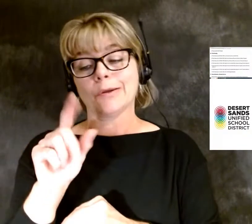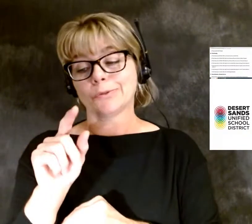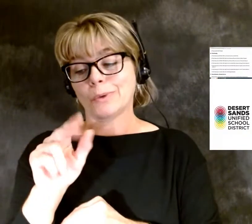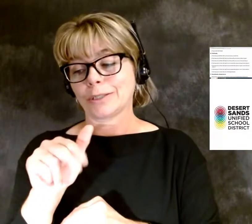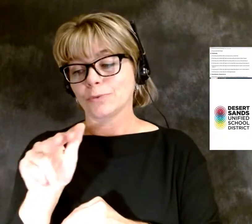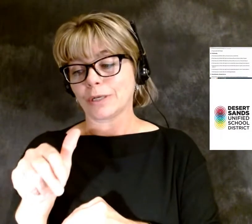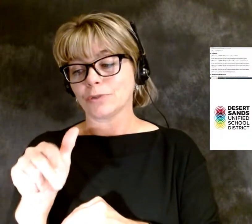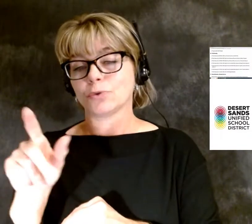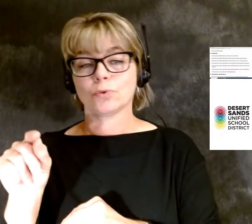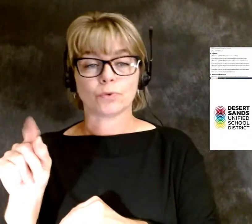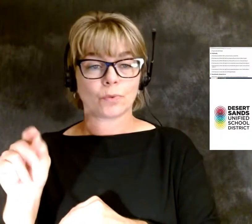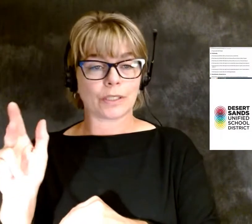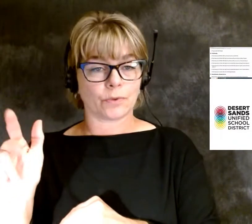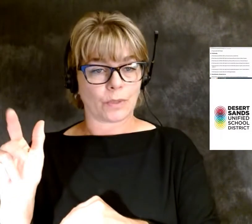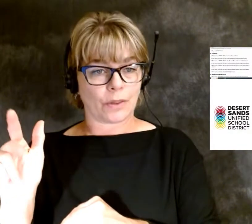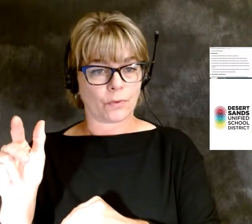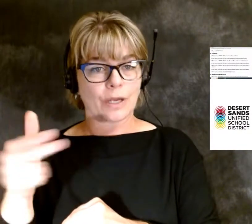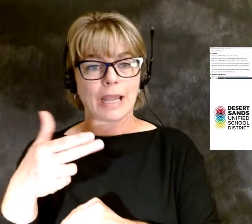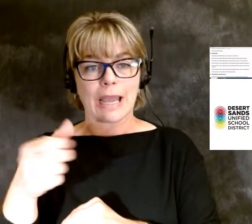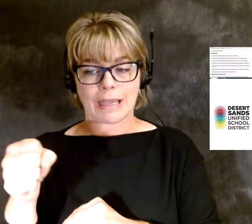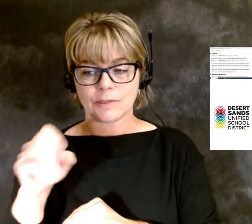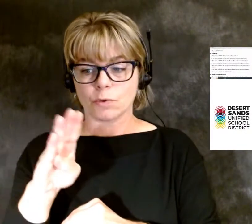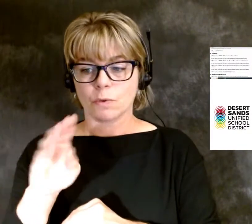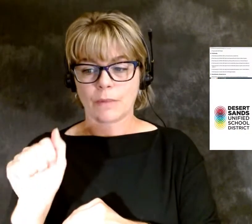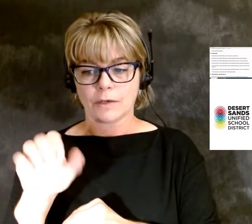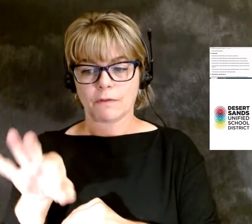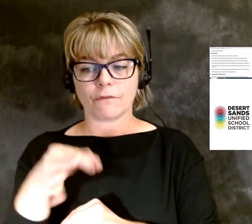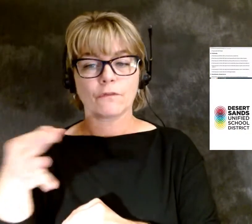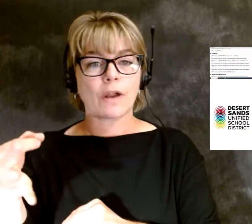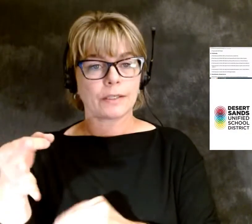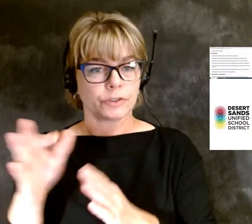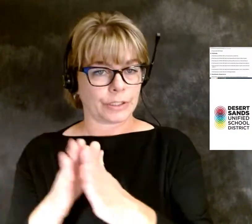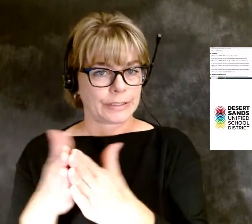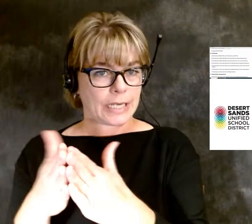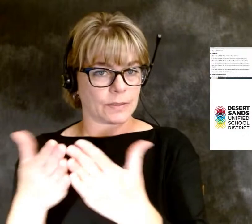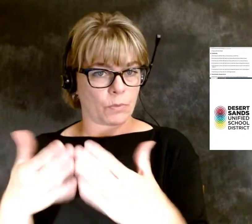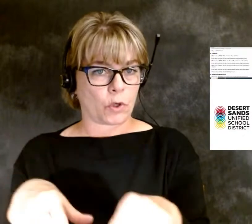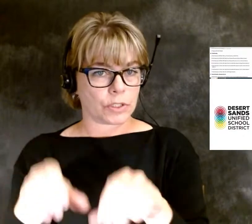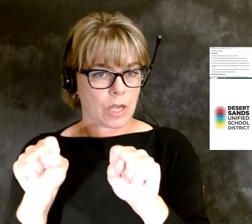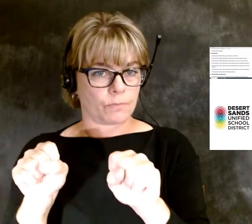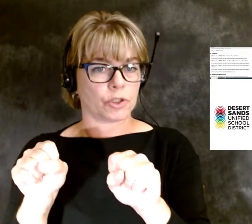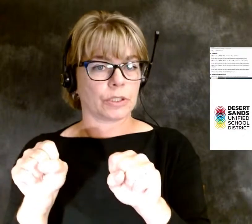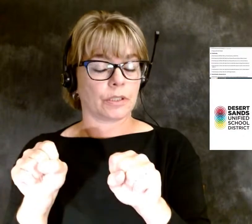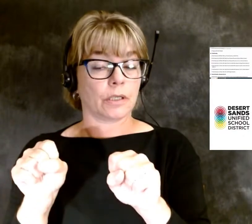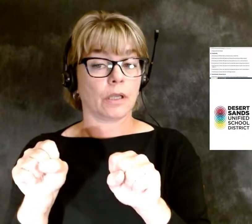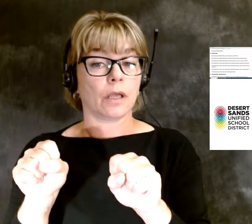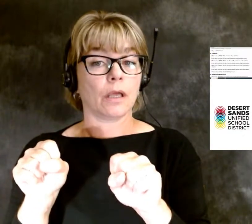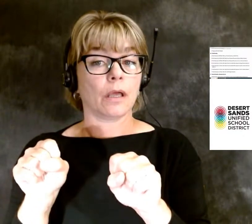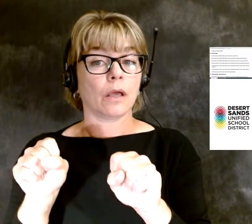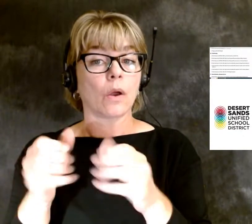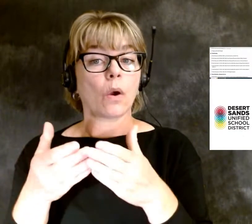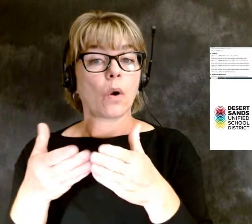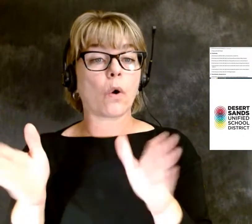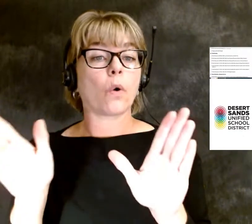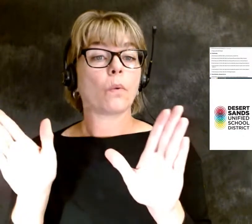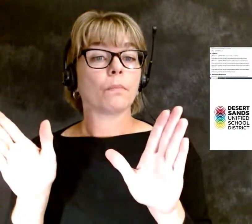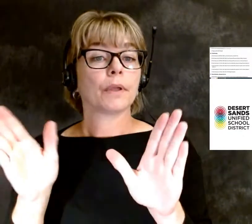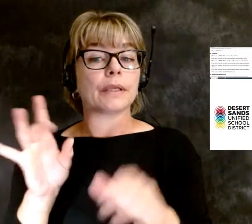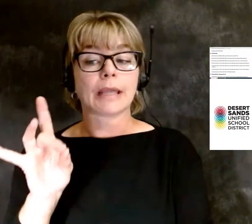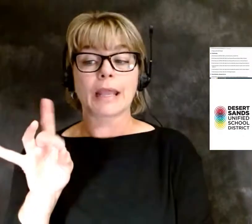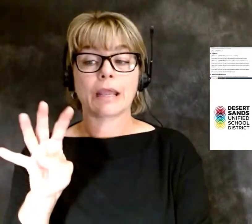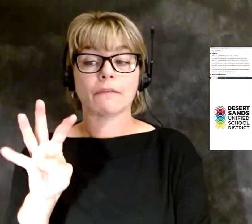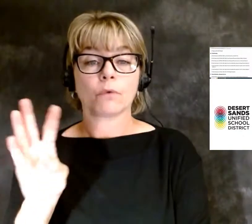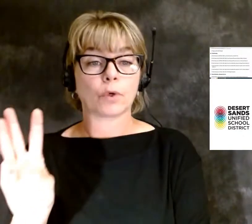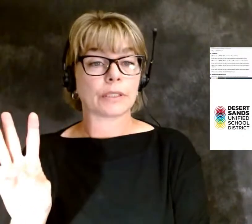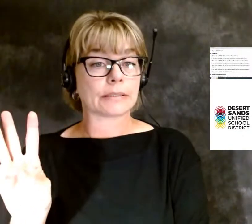2022-2023 High School International Baccalaureate French Textbook Adoption. I will open the public hearing at 8:46 p.m.